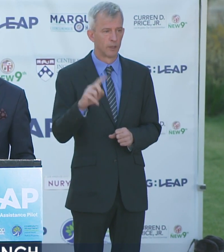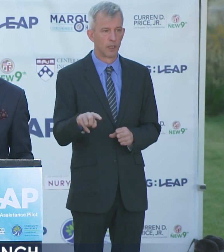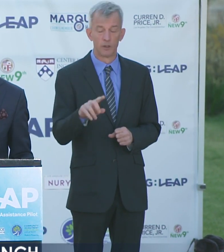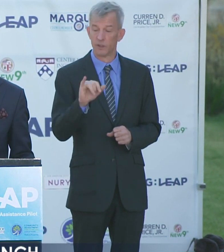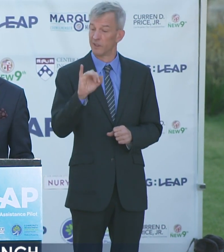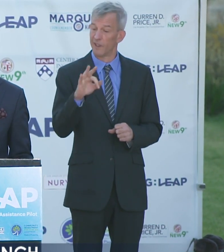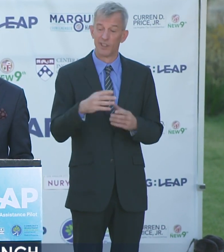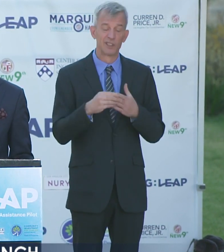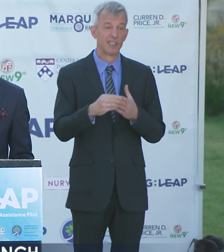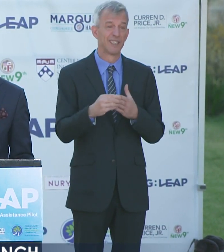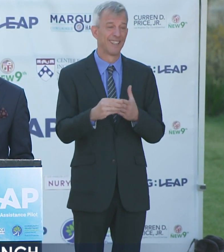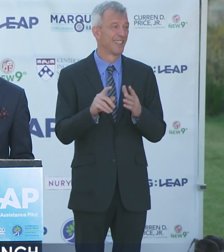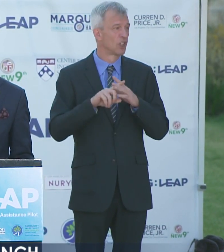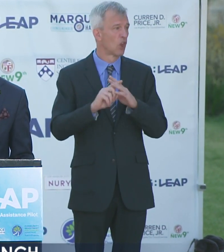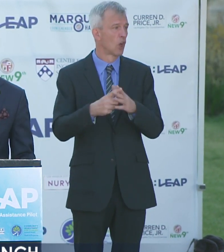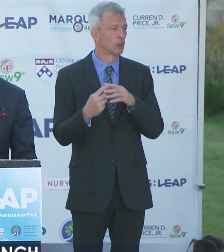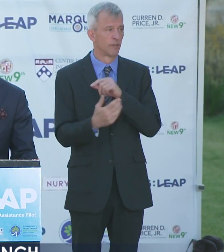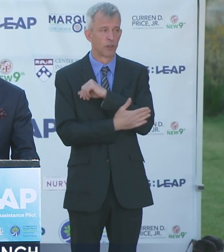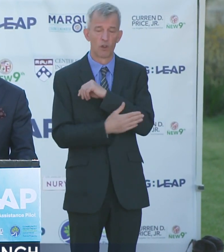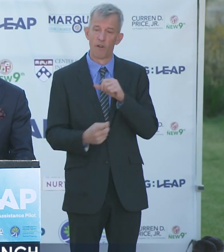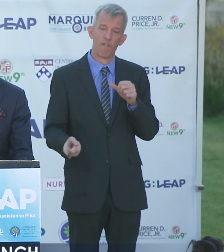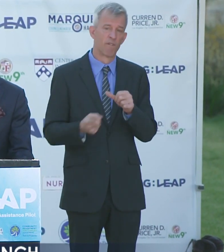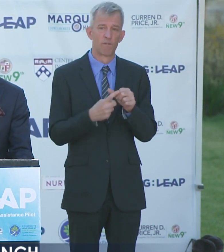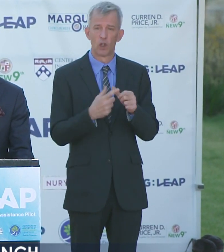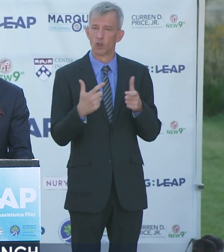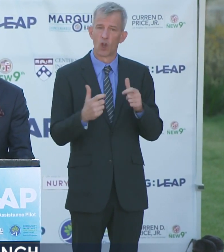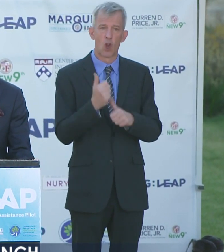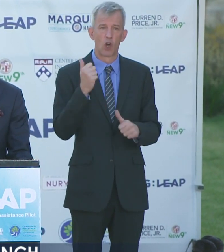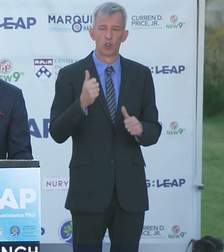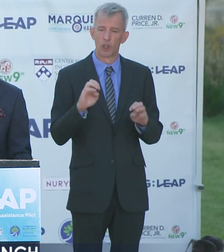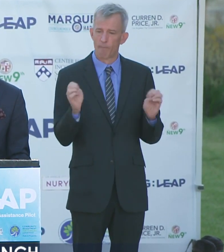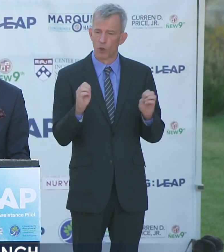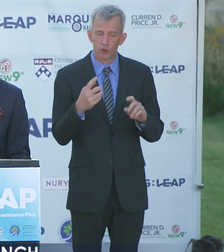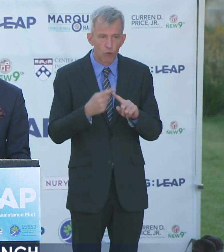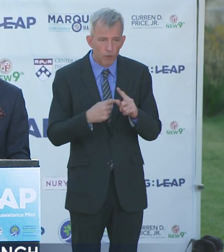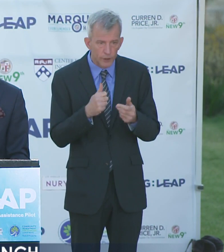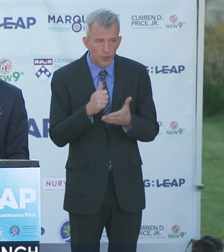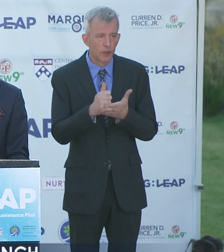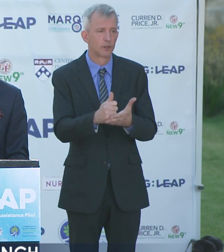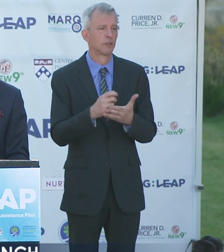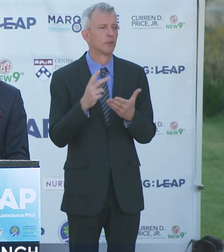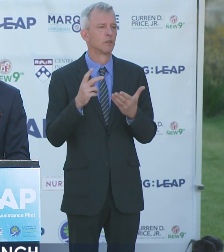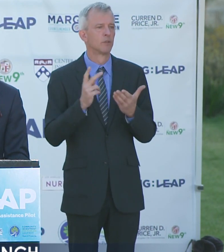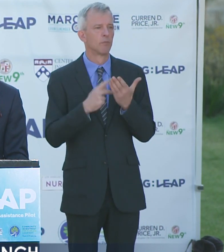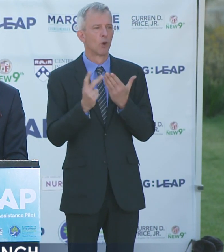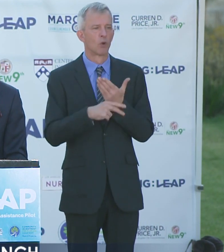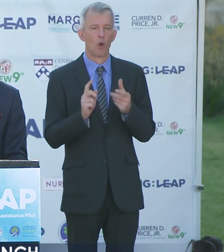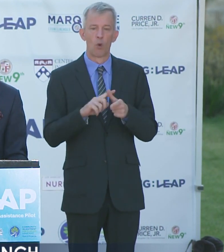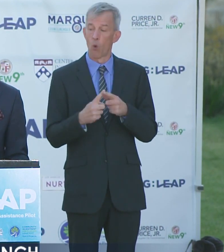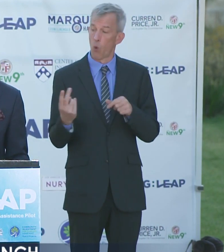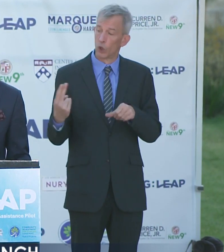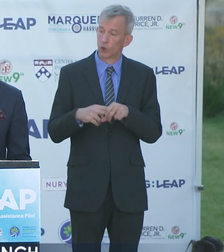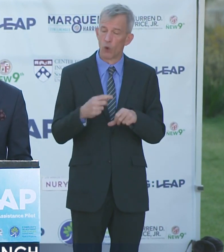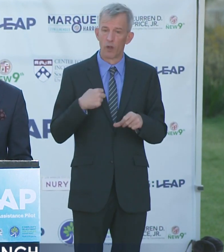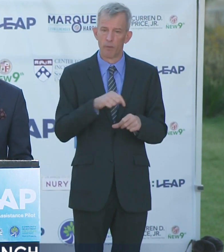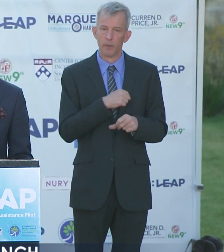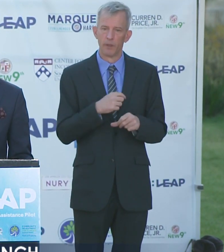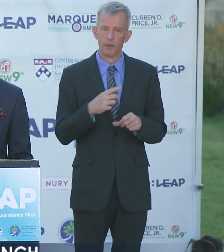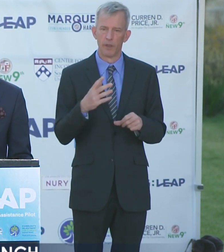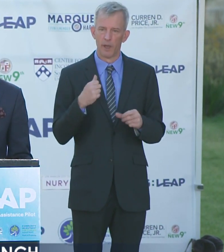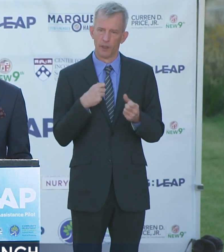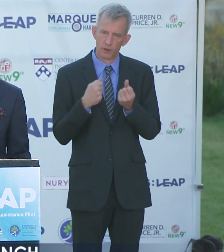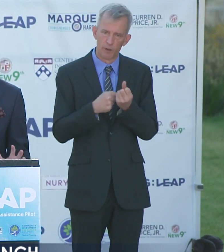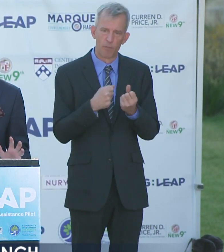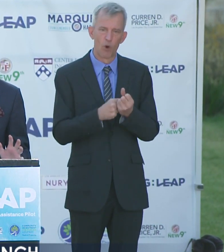leading the launch of the country's first and largest emergency rental assistance program last year, or joining me in advancing a justice budget that